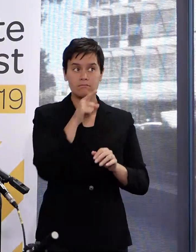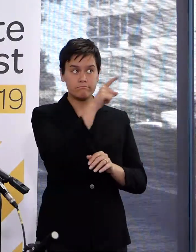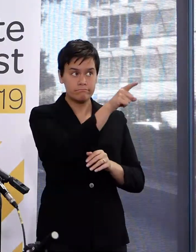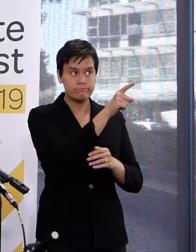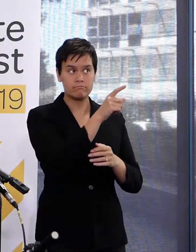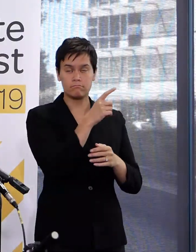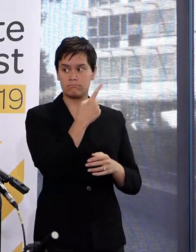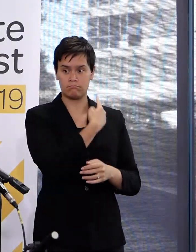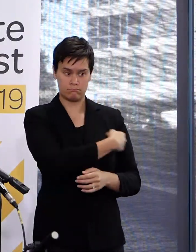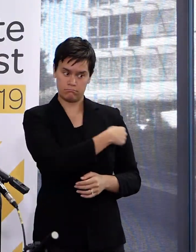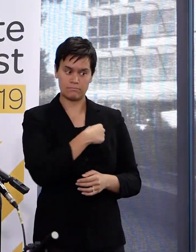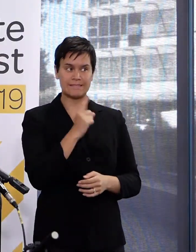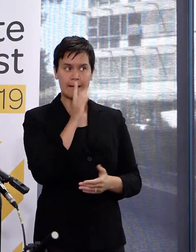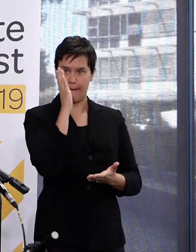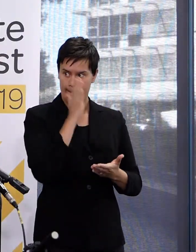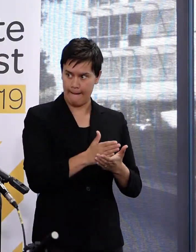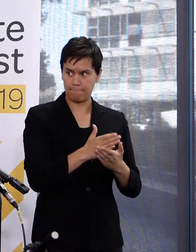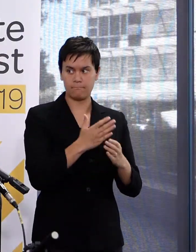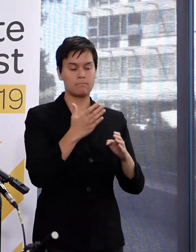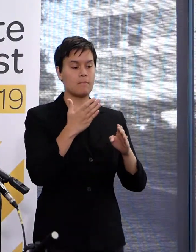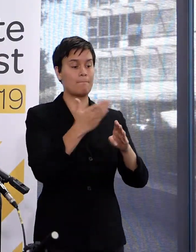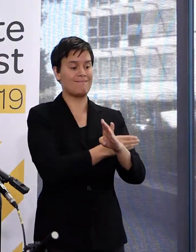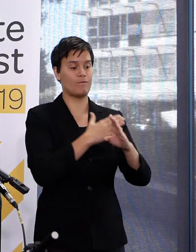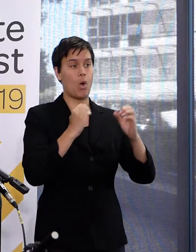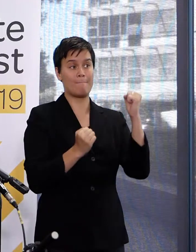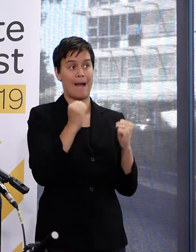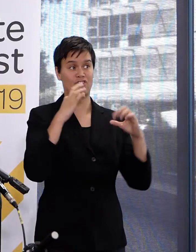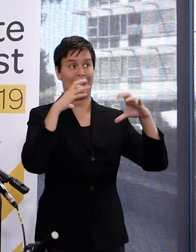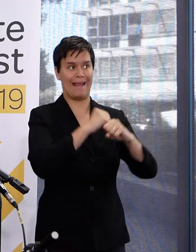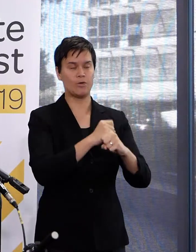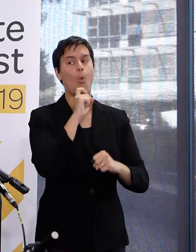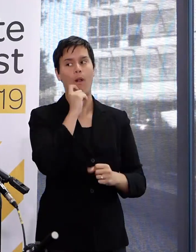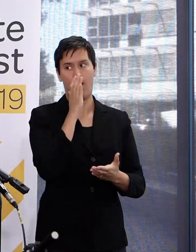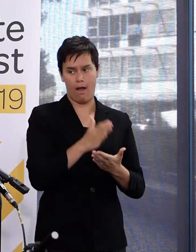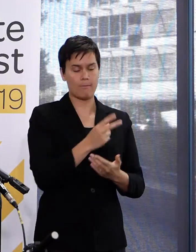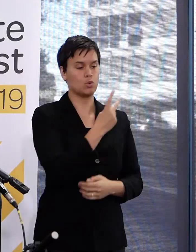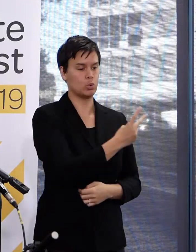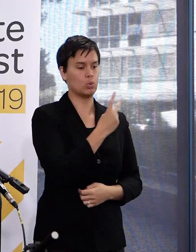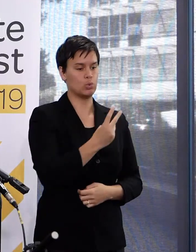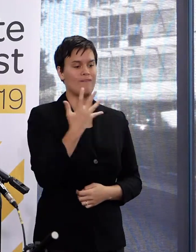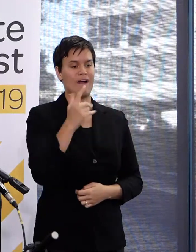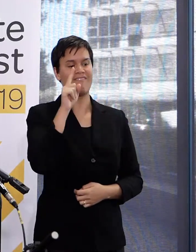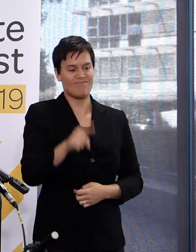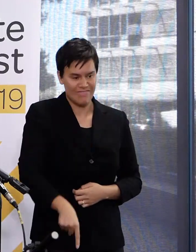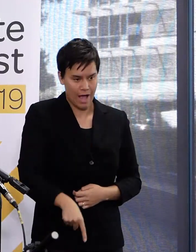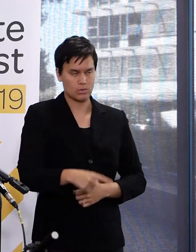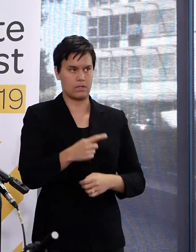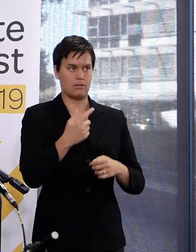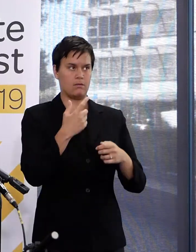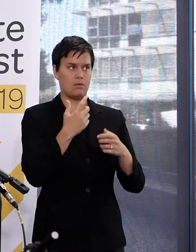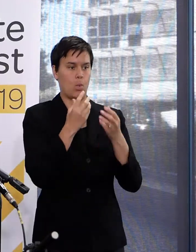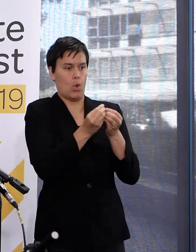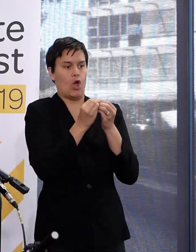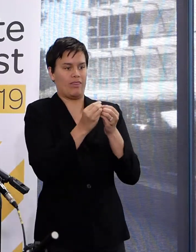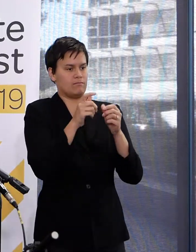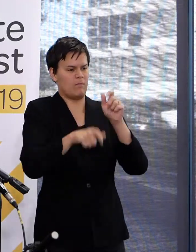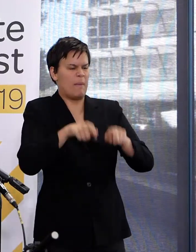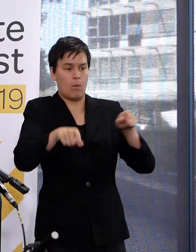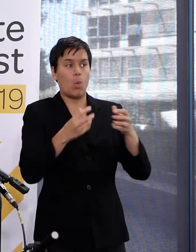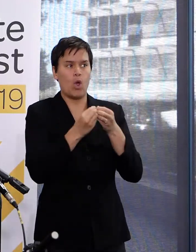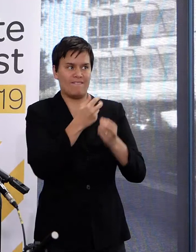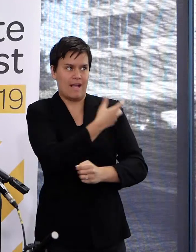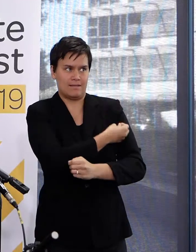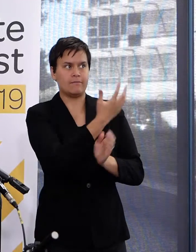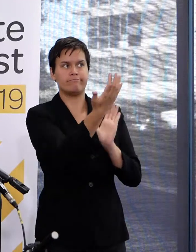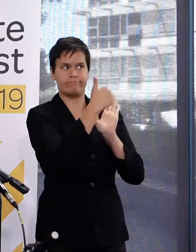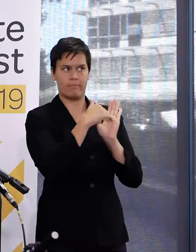are still on track for delivering those in this first quarter. And based off the headlines that you're seeing all over the rest of the world, are you able to kind of point those out to them and just